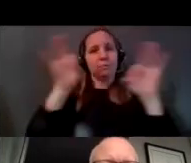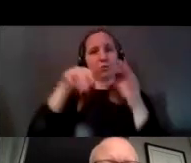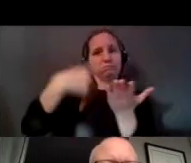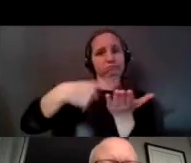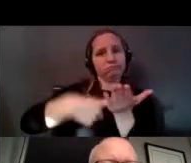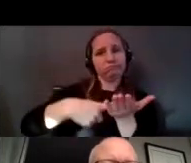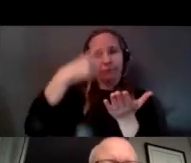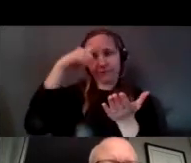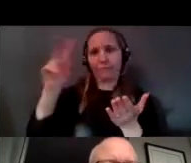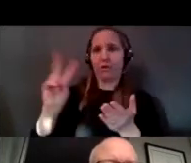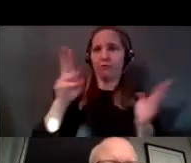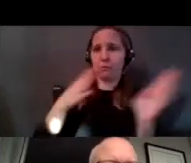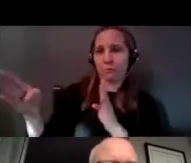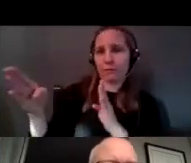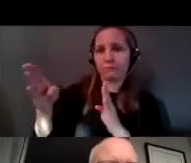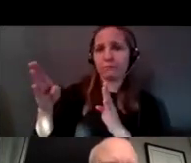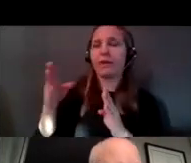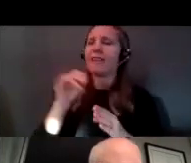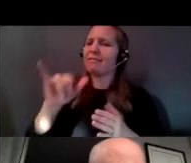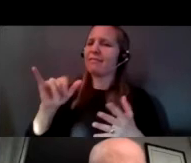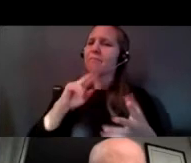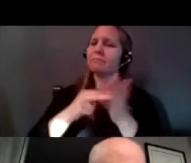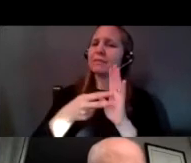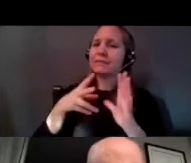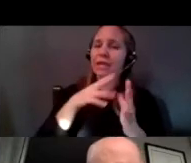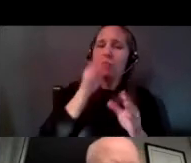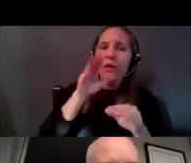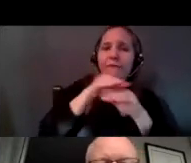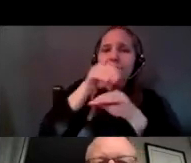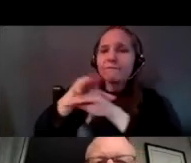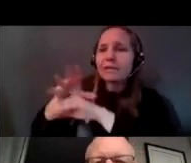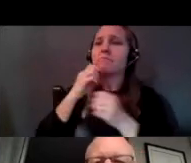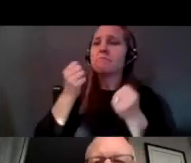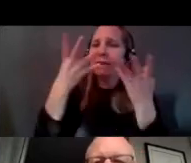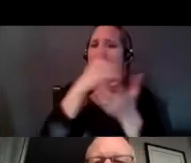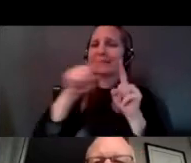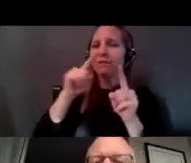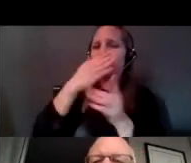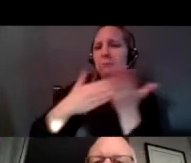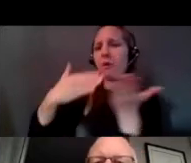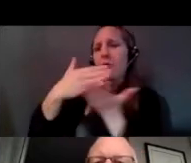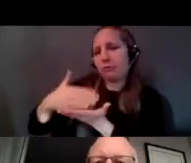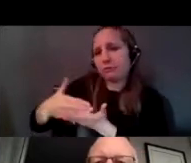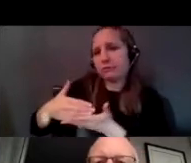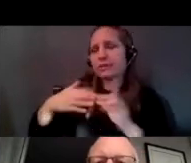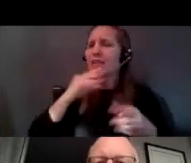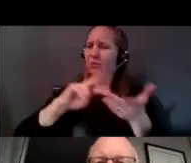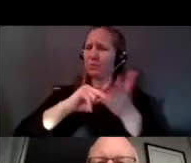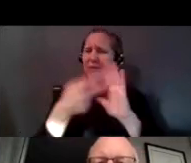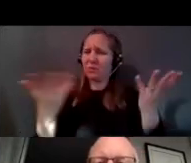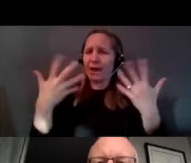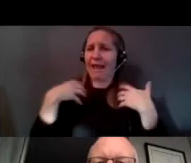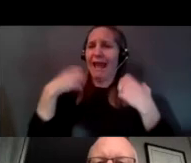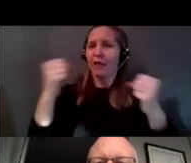through all kinds of other components of the plan. But to sort of pull out and articulate what does it mean to have a healthy and